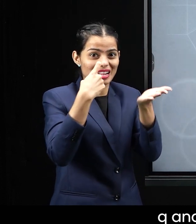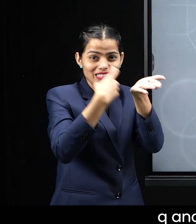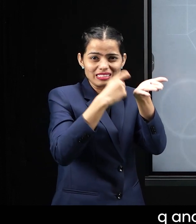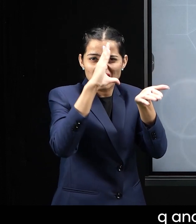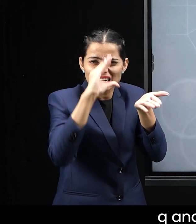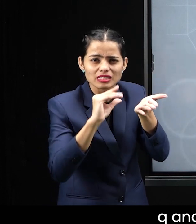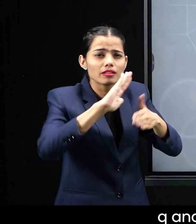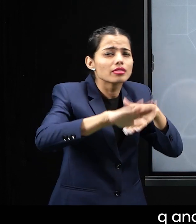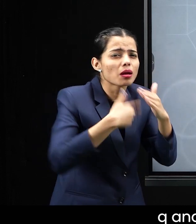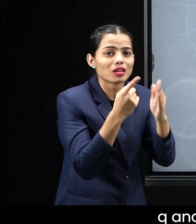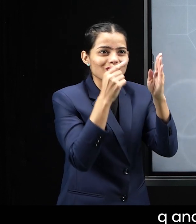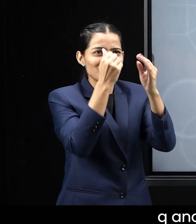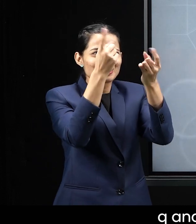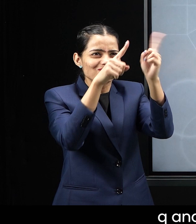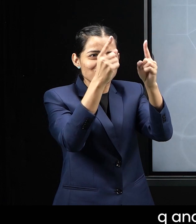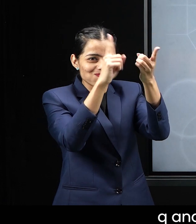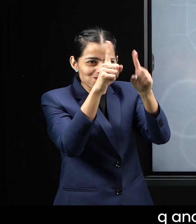than modulus B.